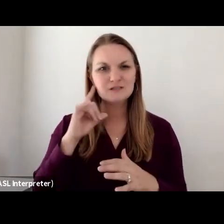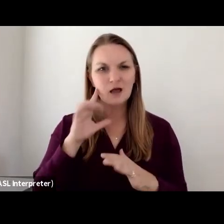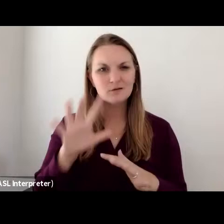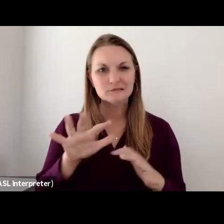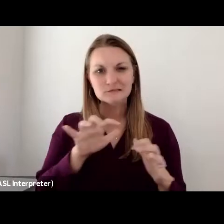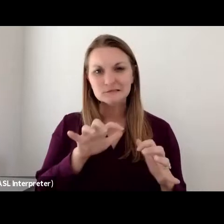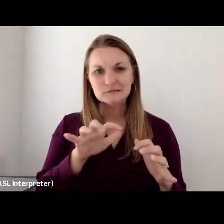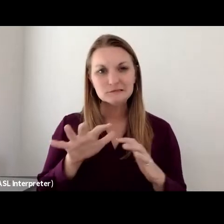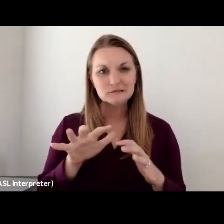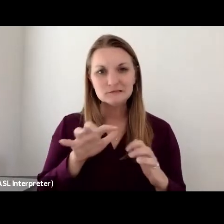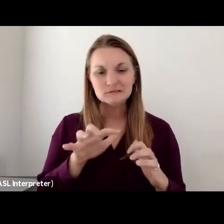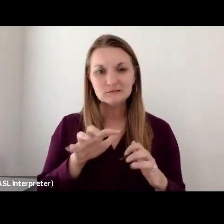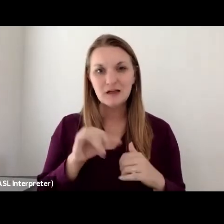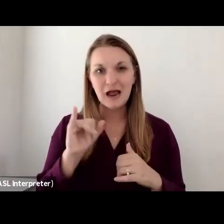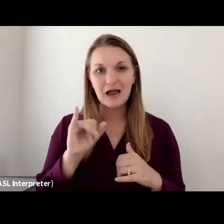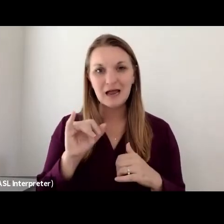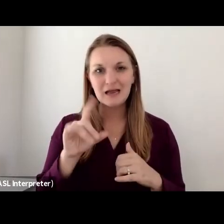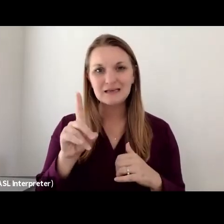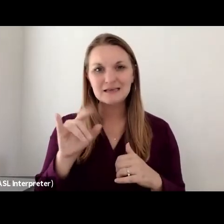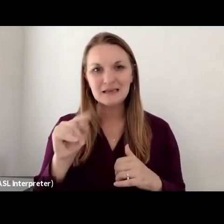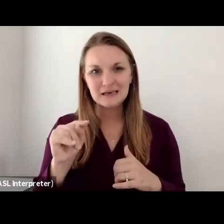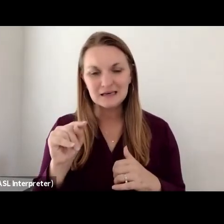did note